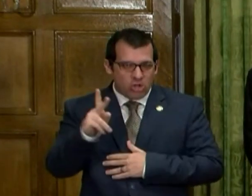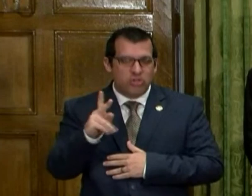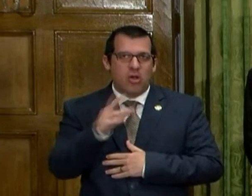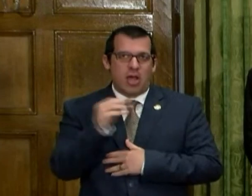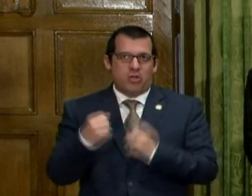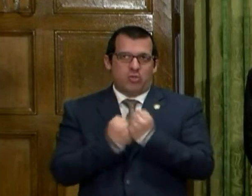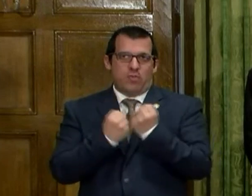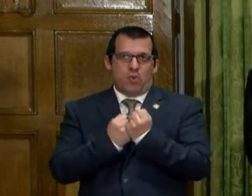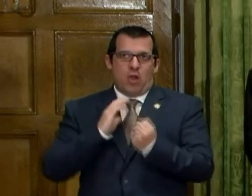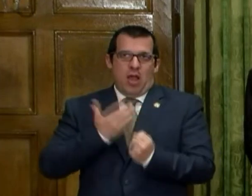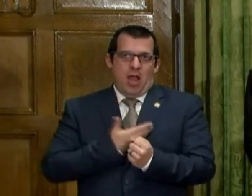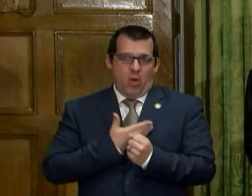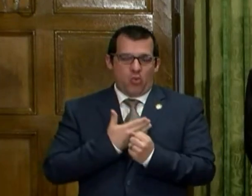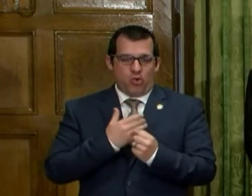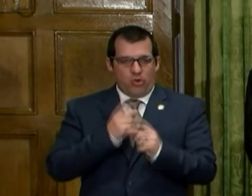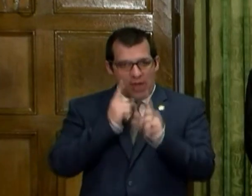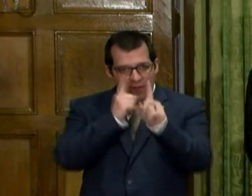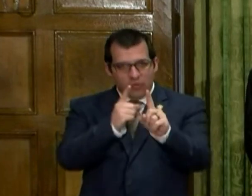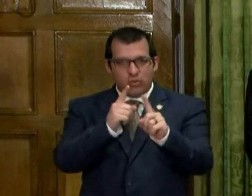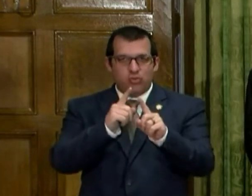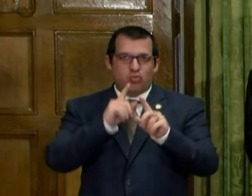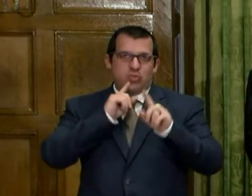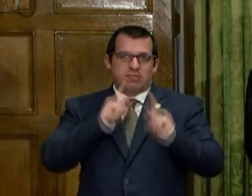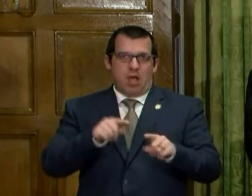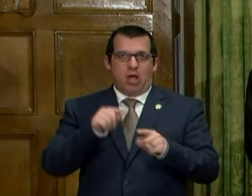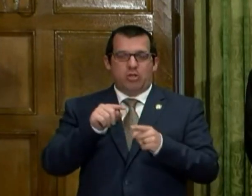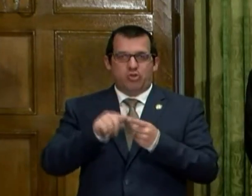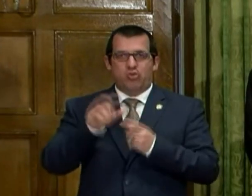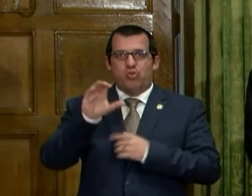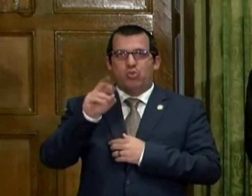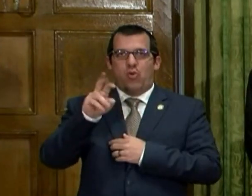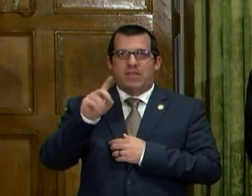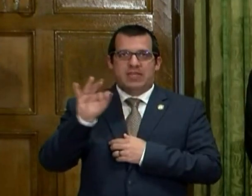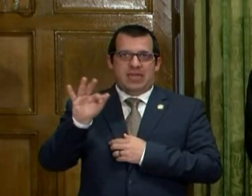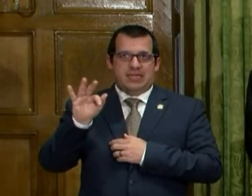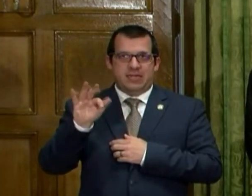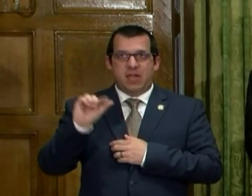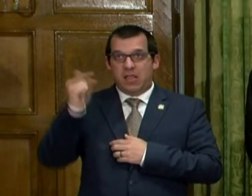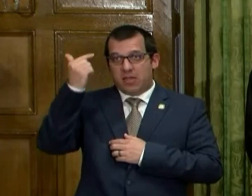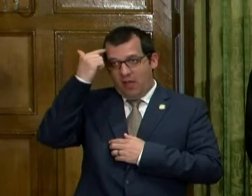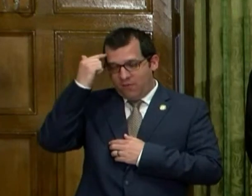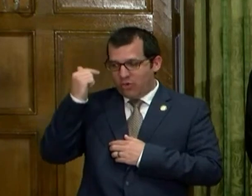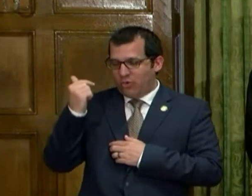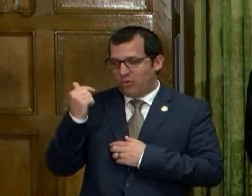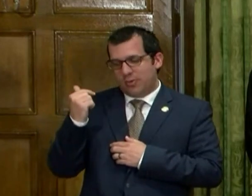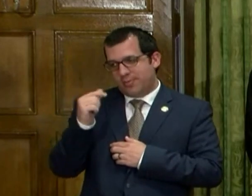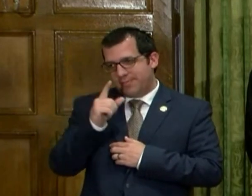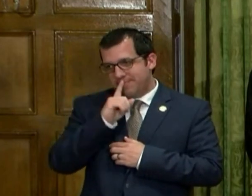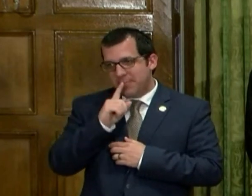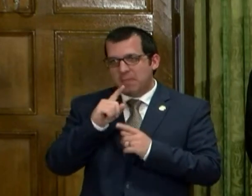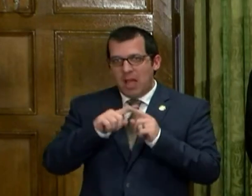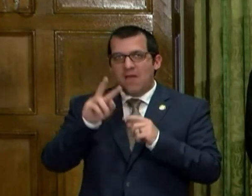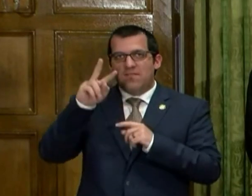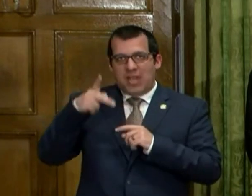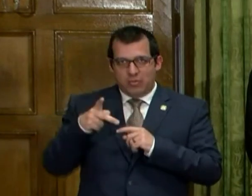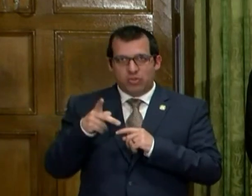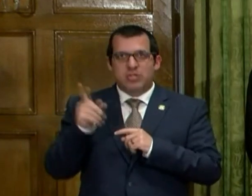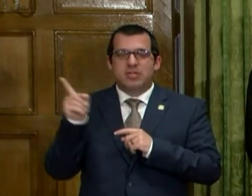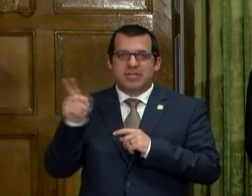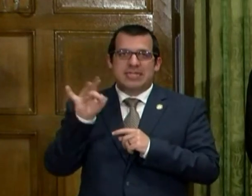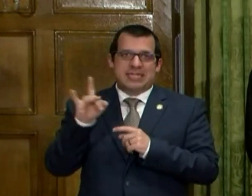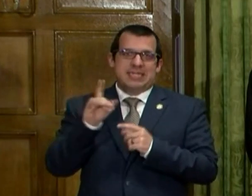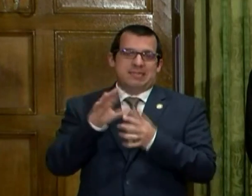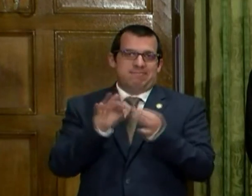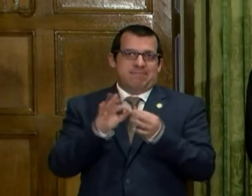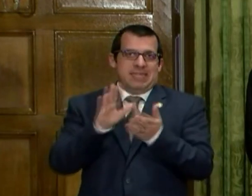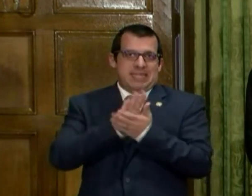support our efforts at responding to COVID-19. And the Governor won't mention it, but the Vice President had some very nice things